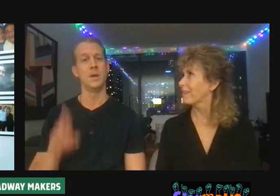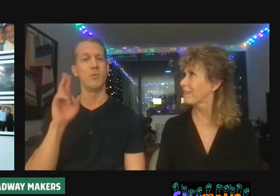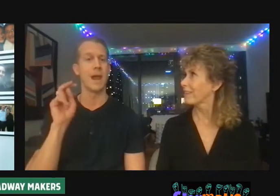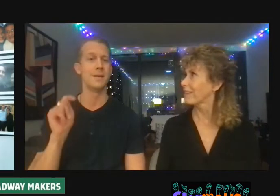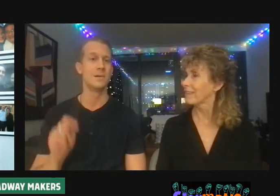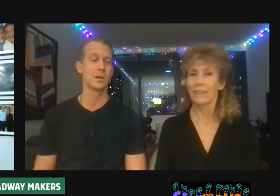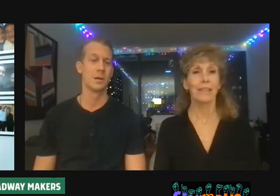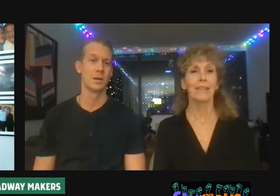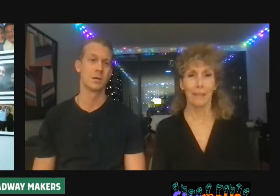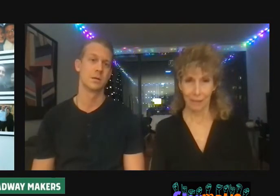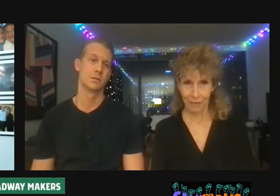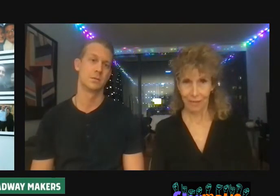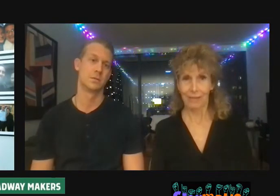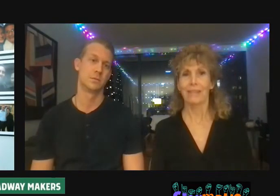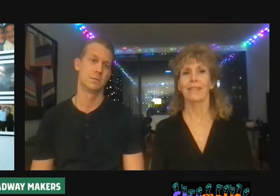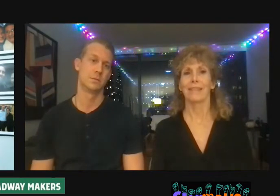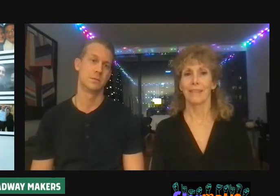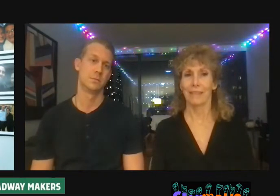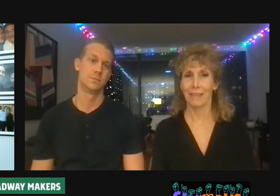it would be Rent.